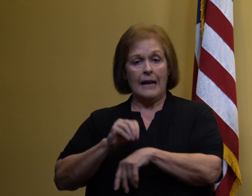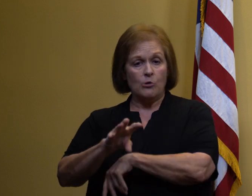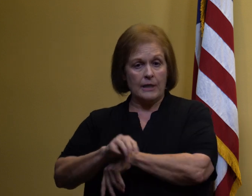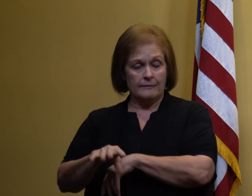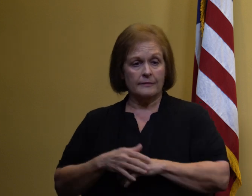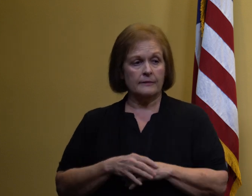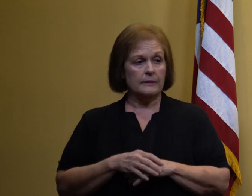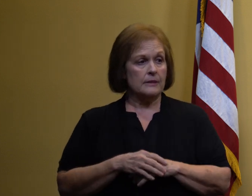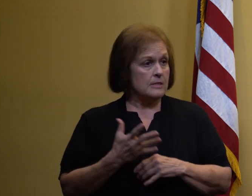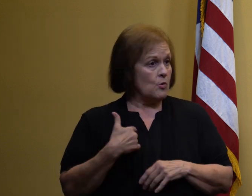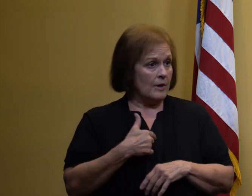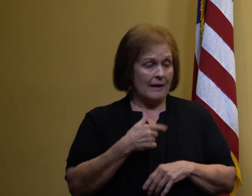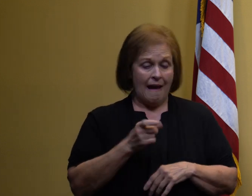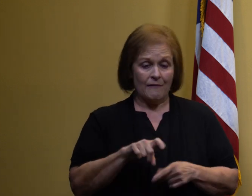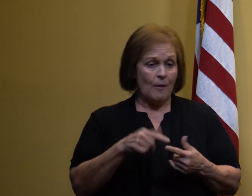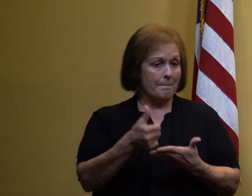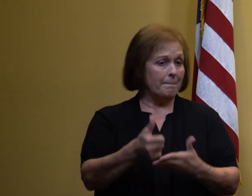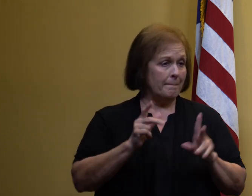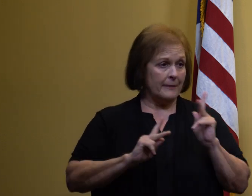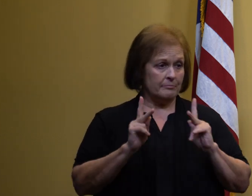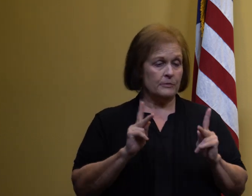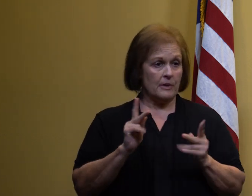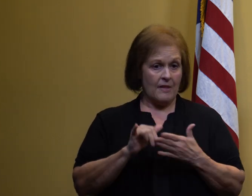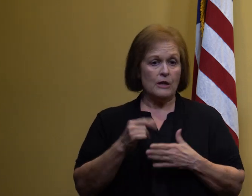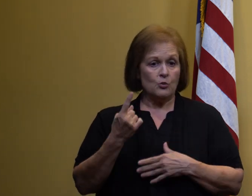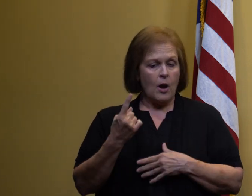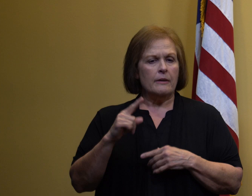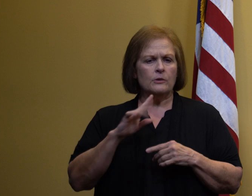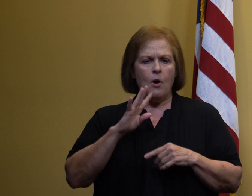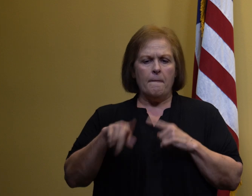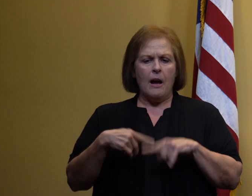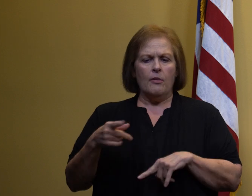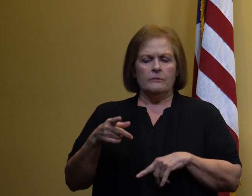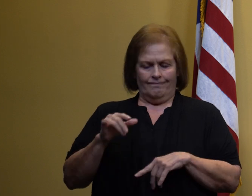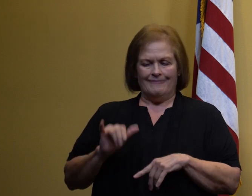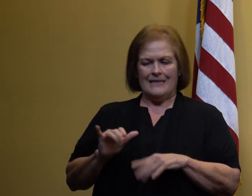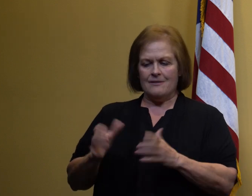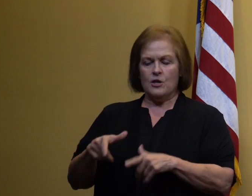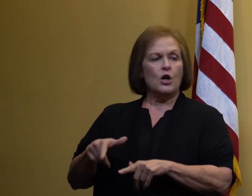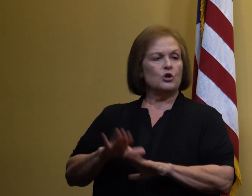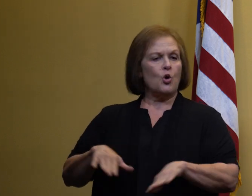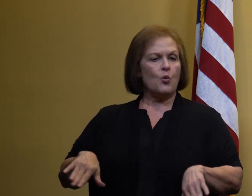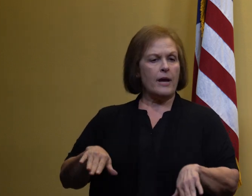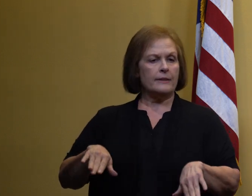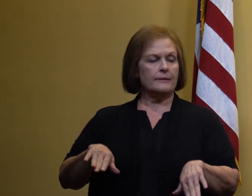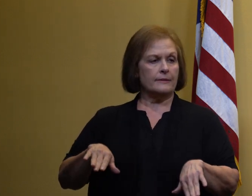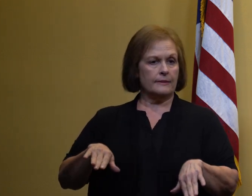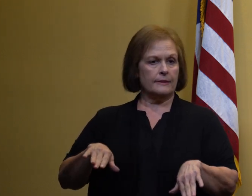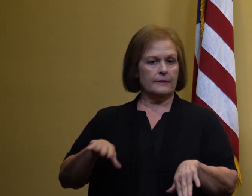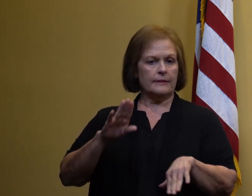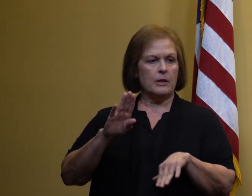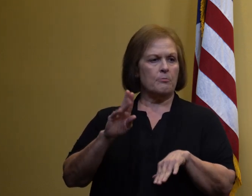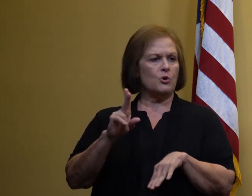Making sure that we meet our people where they are. And this one is with the Children's Bureau of the City of New Orleans, and again, to